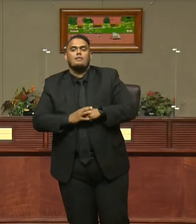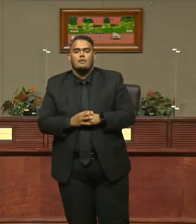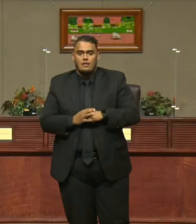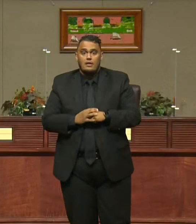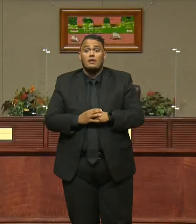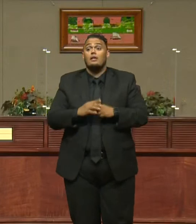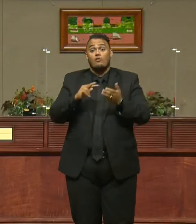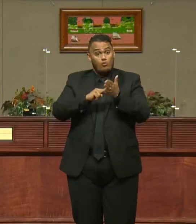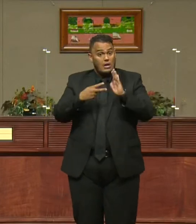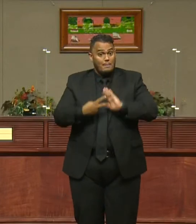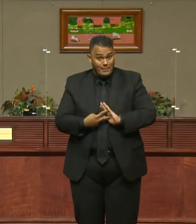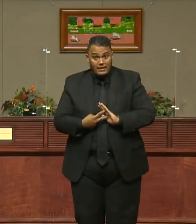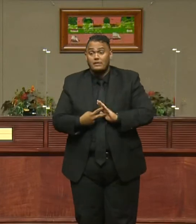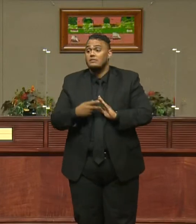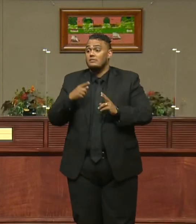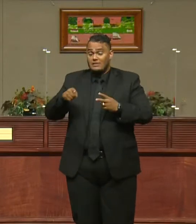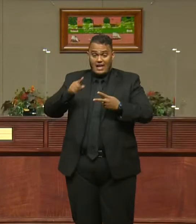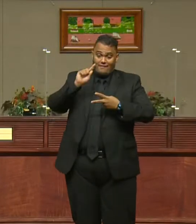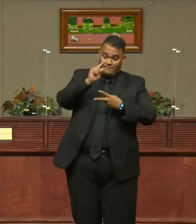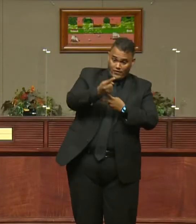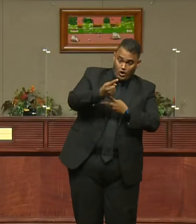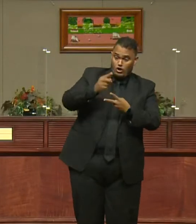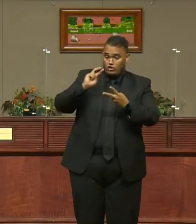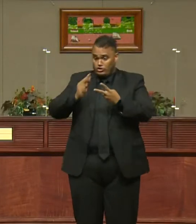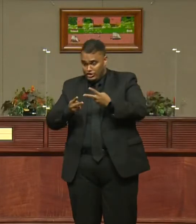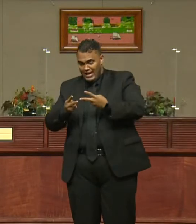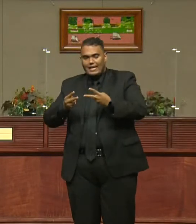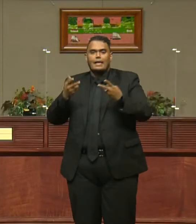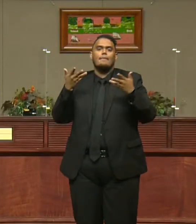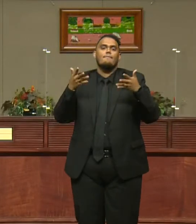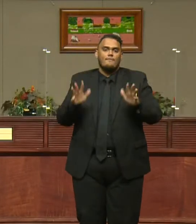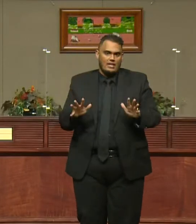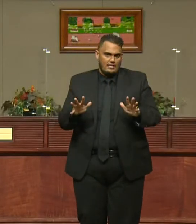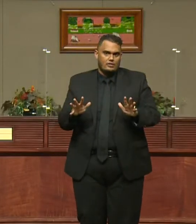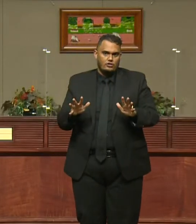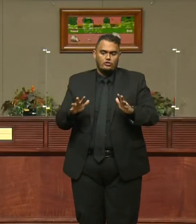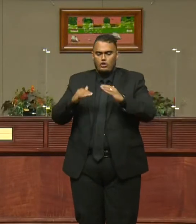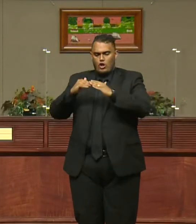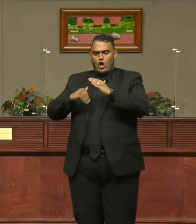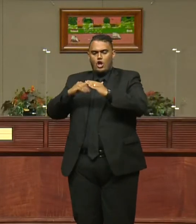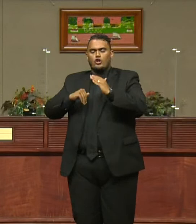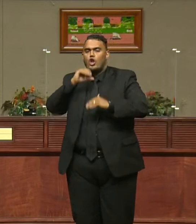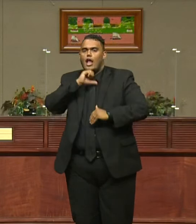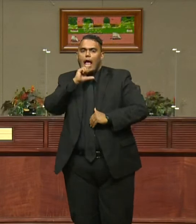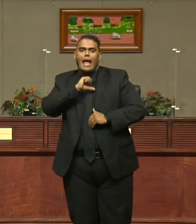dose that are younger than 18 is only